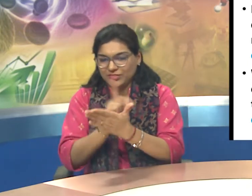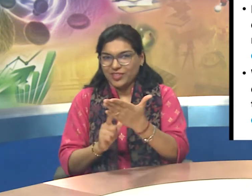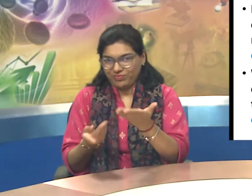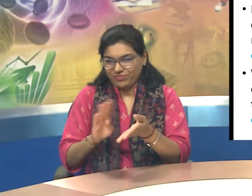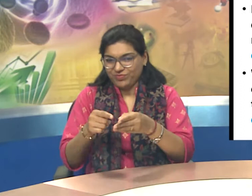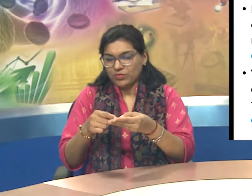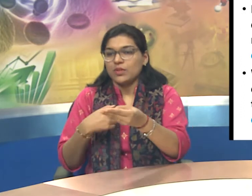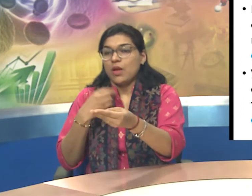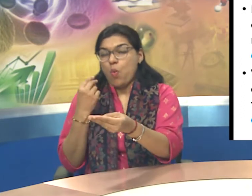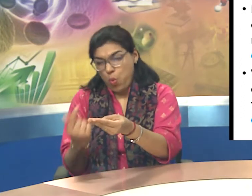or